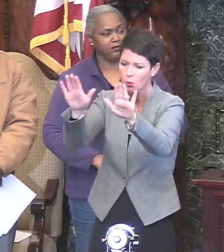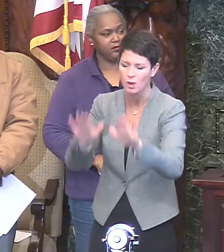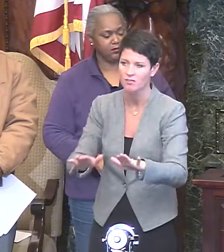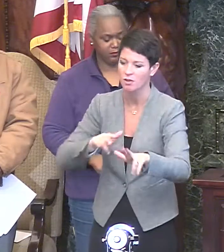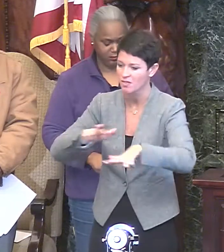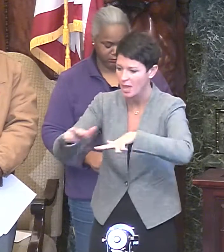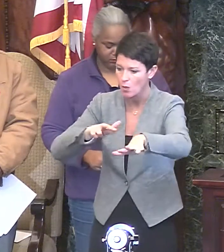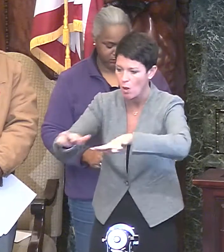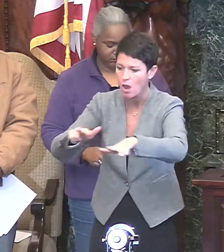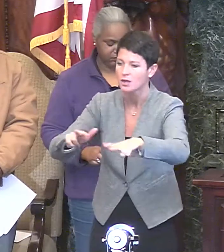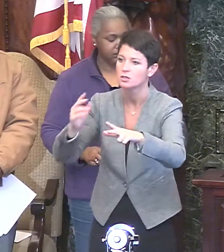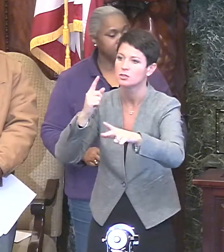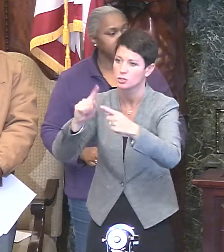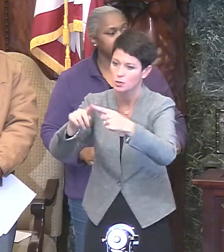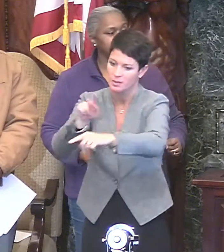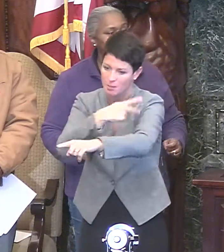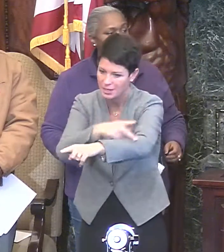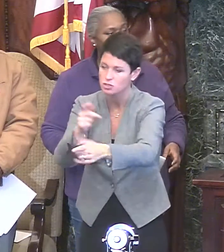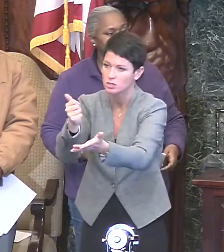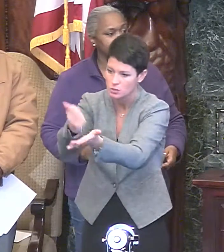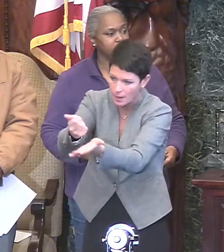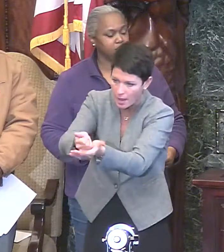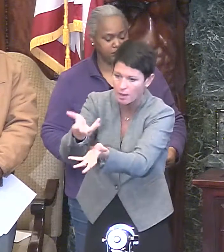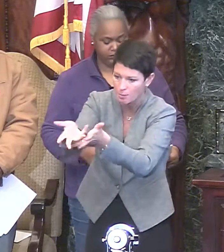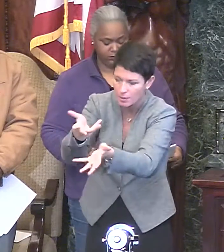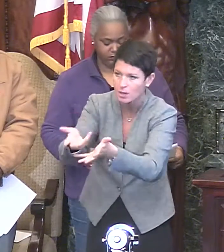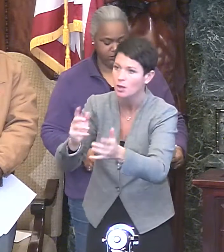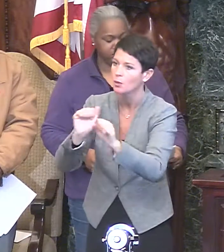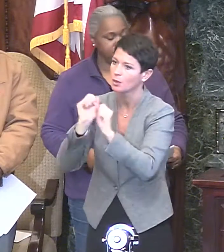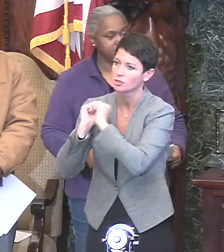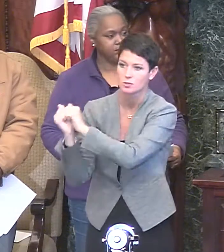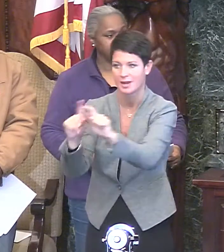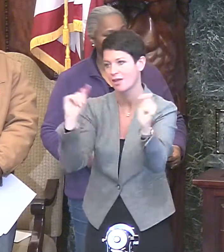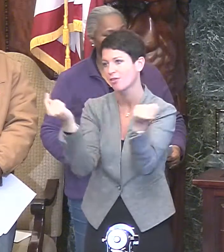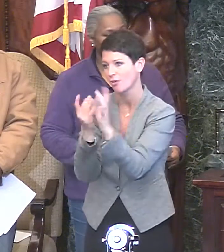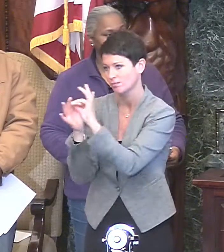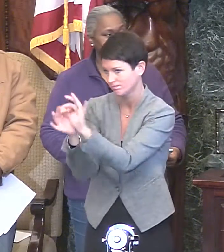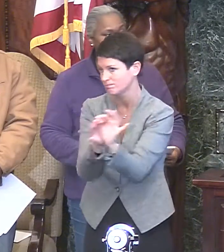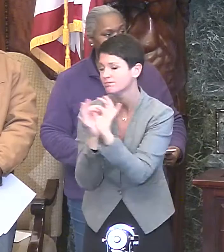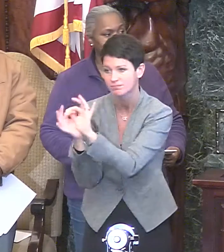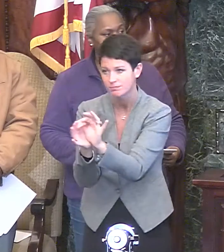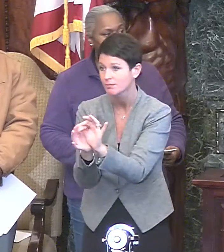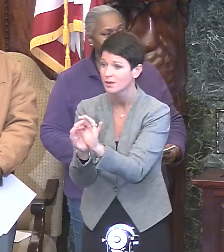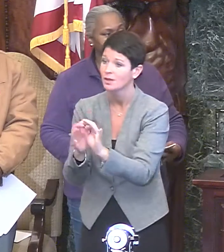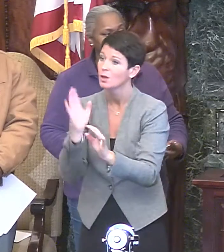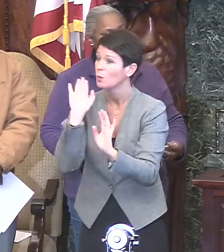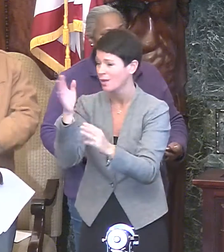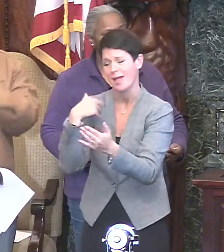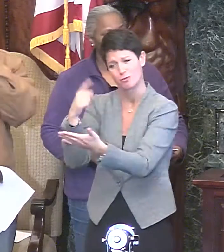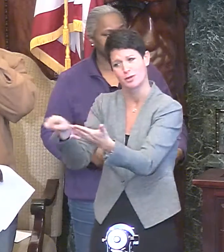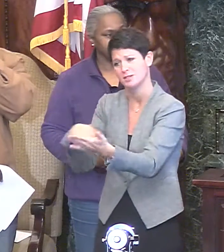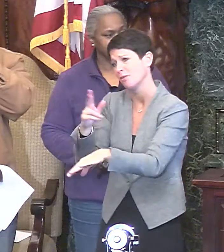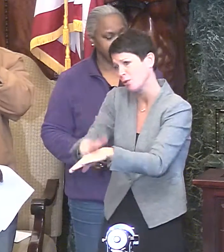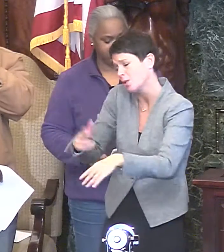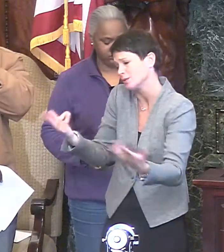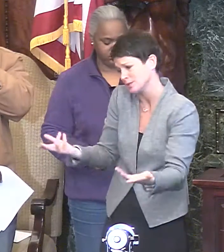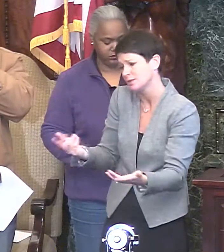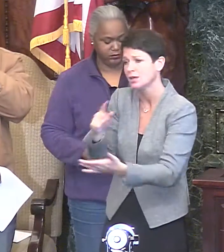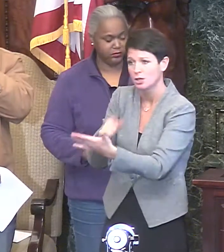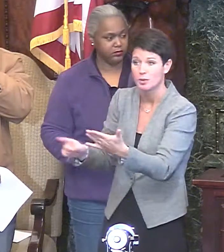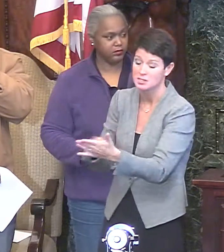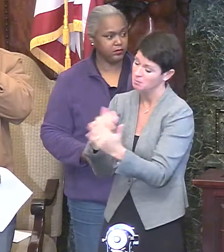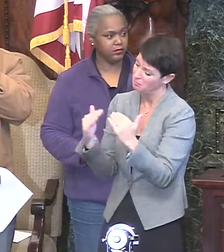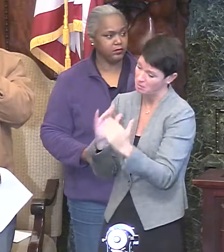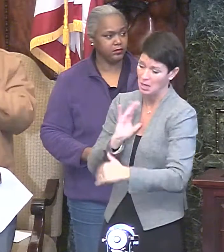walked to the patient, and look, we all work together, and there's going to be criticism, and certainly criticism is